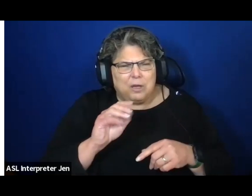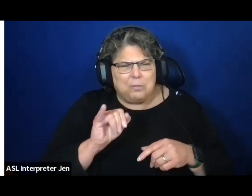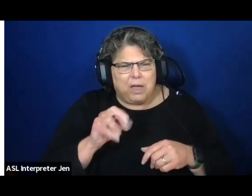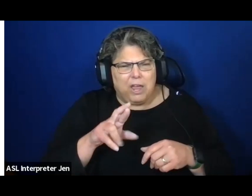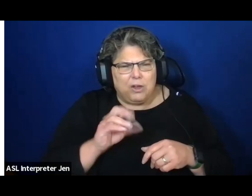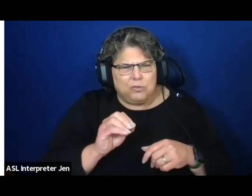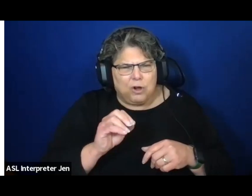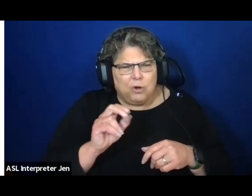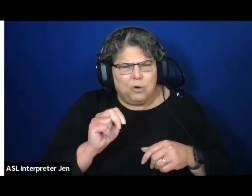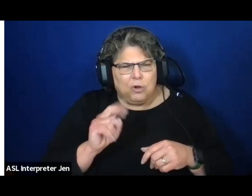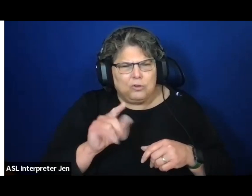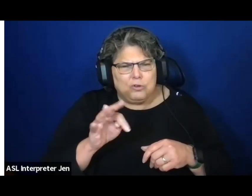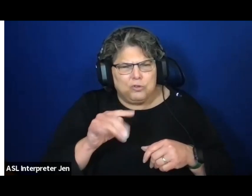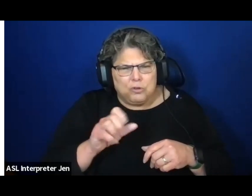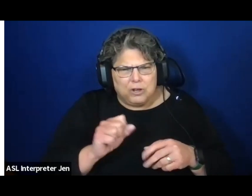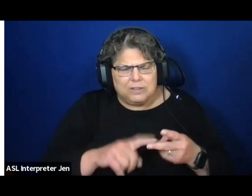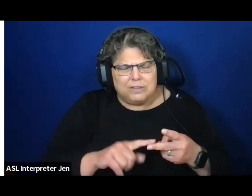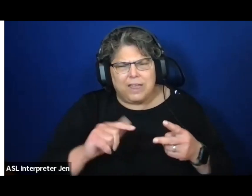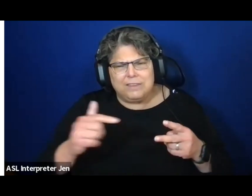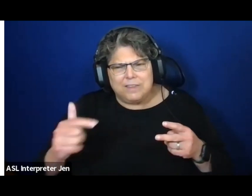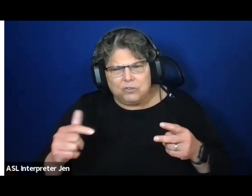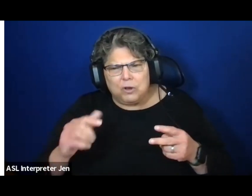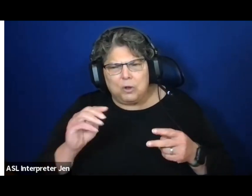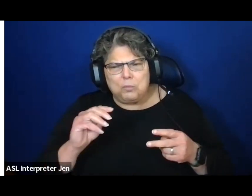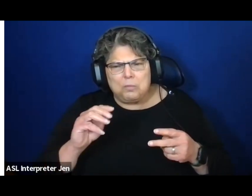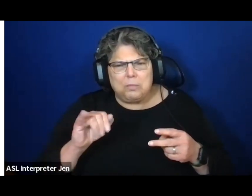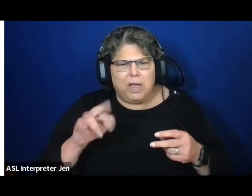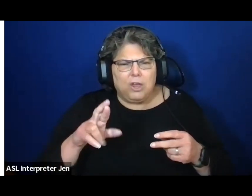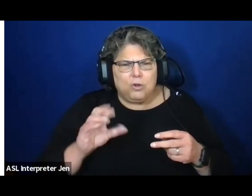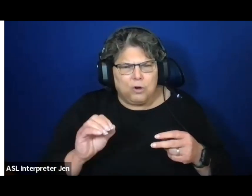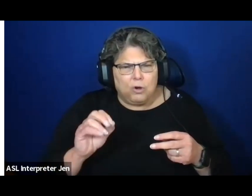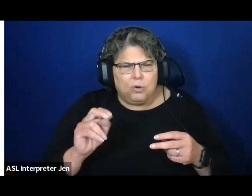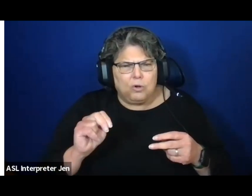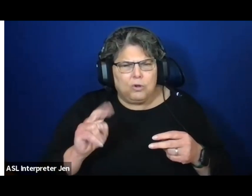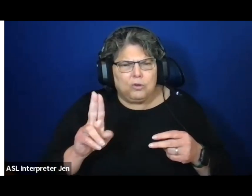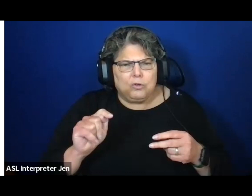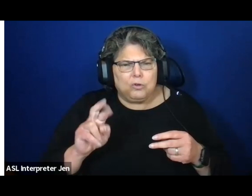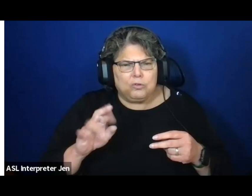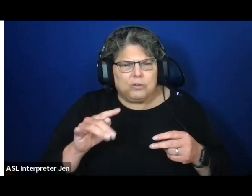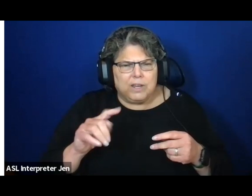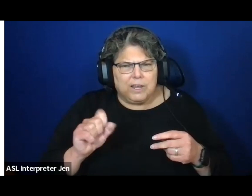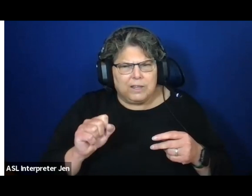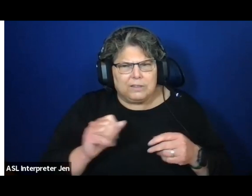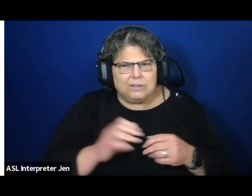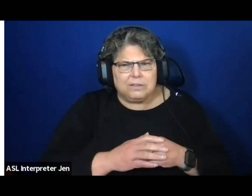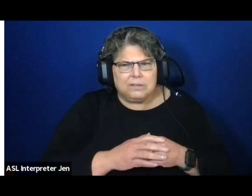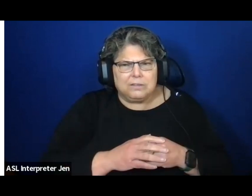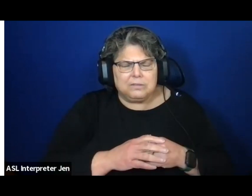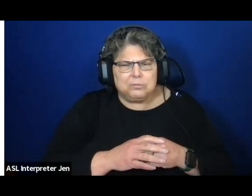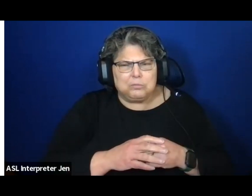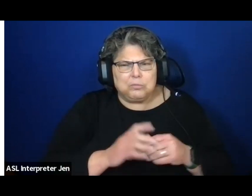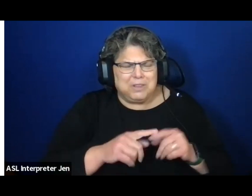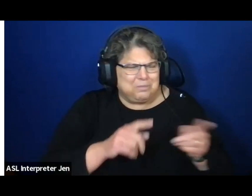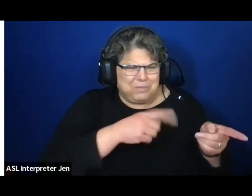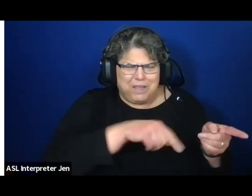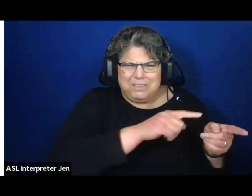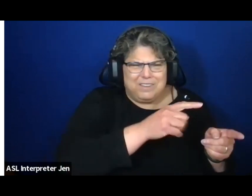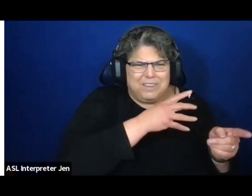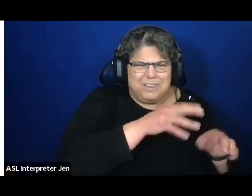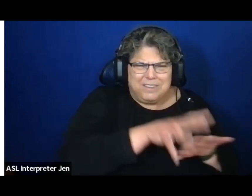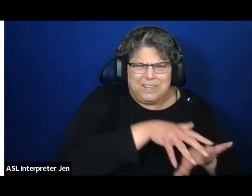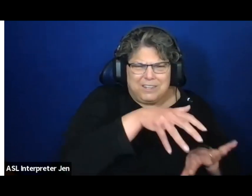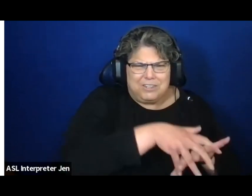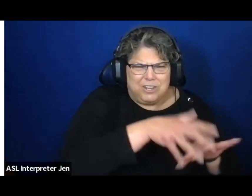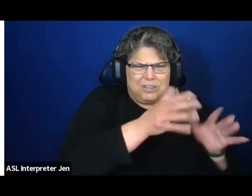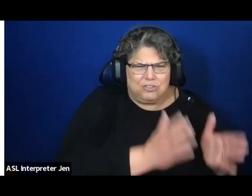primary micronutrients and secondary macronutrients. But the indigenous farmers don't know that. All they know exactly